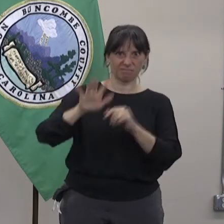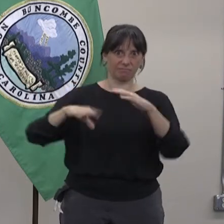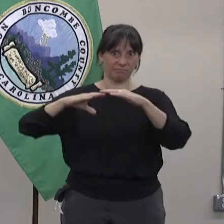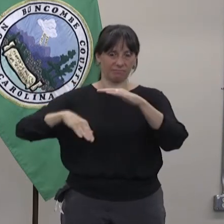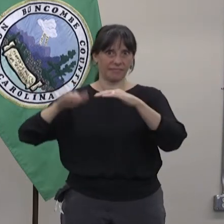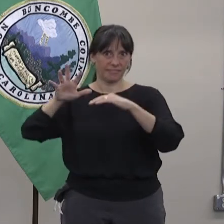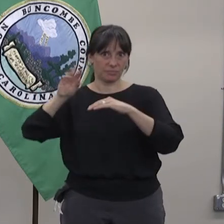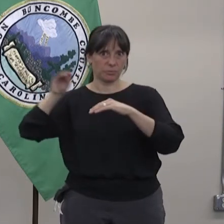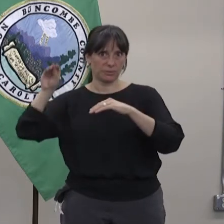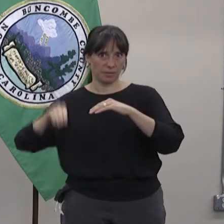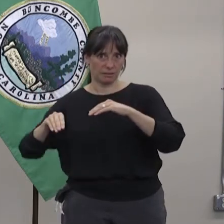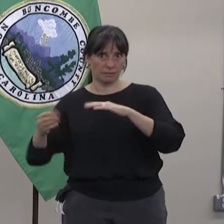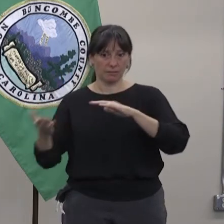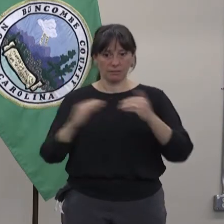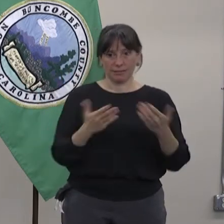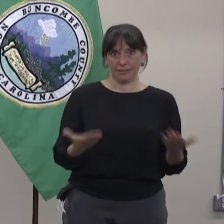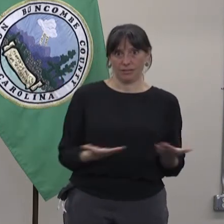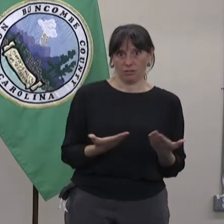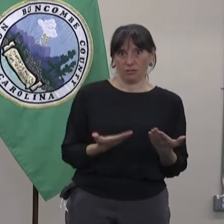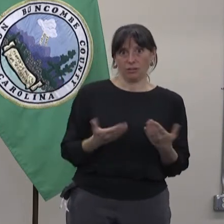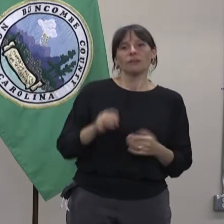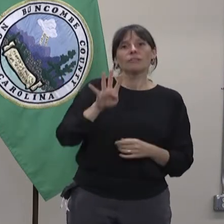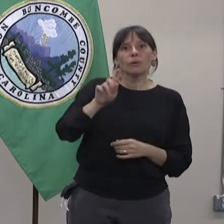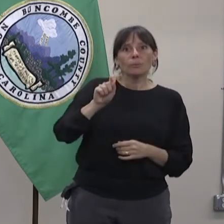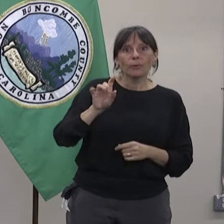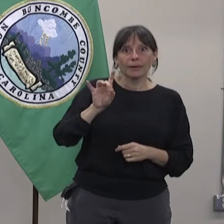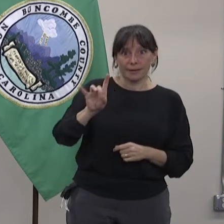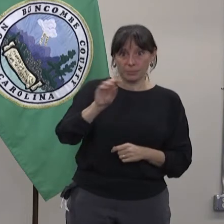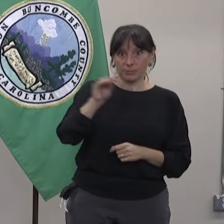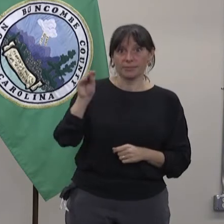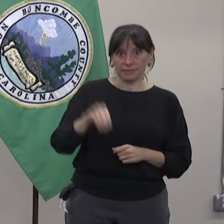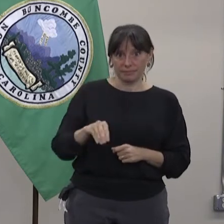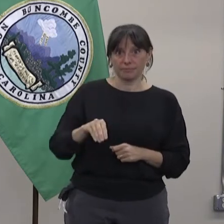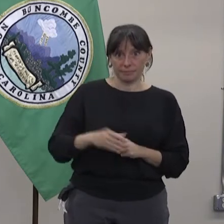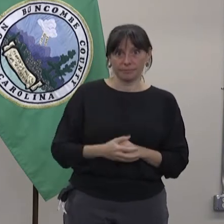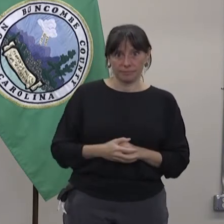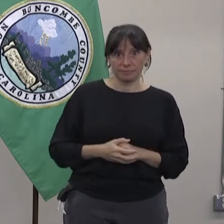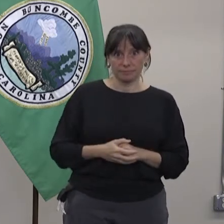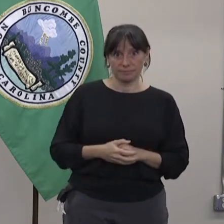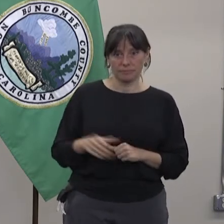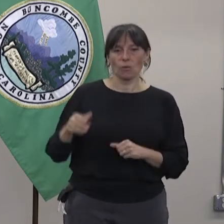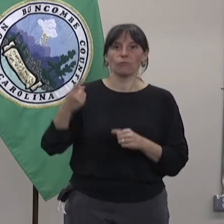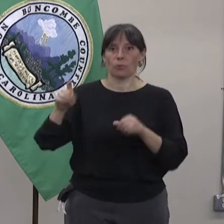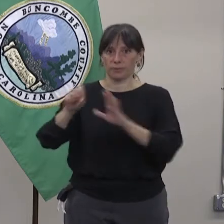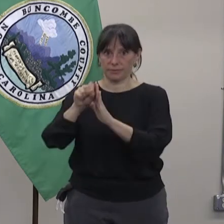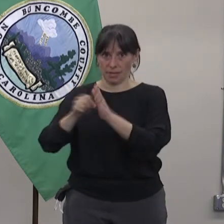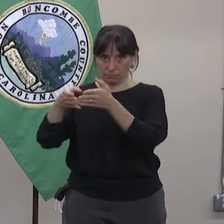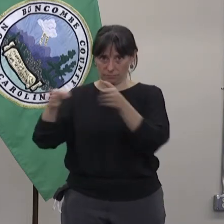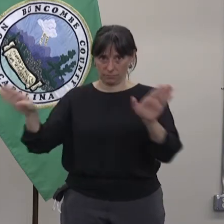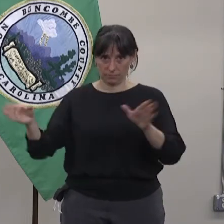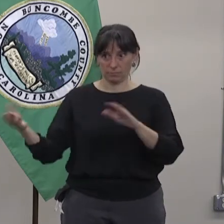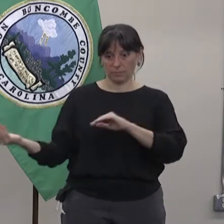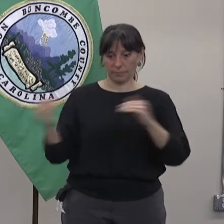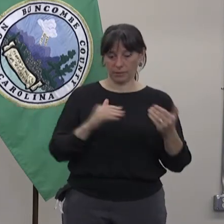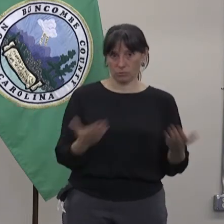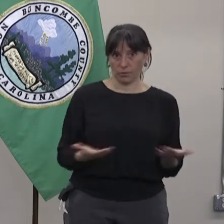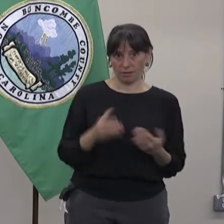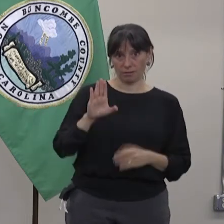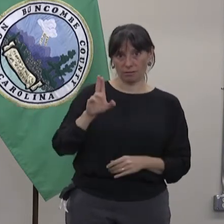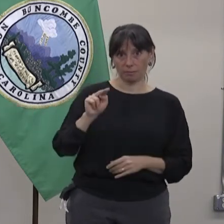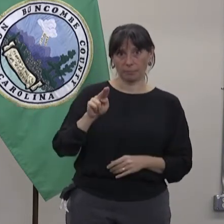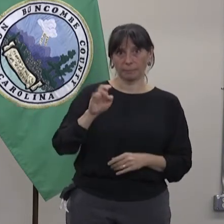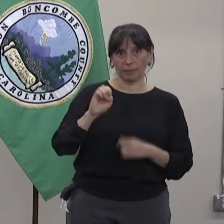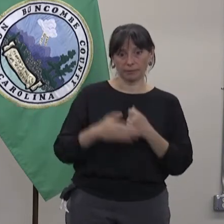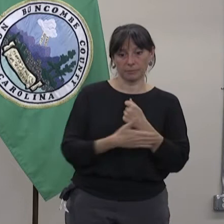for North Carolina is 4.8%. Our current percent positivity in Buncombe County is now